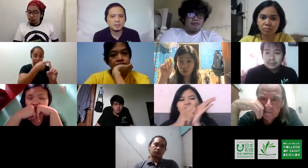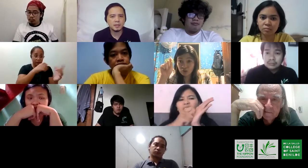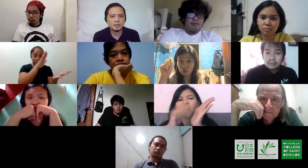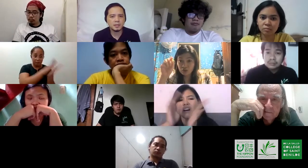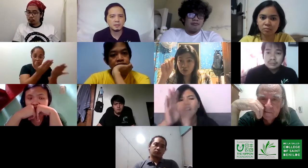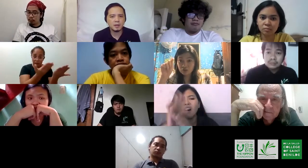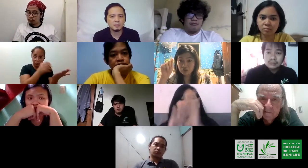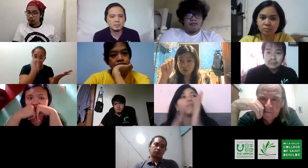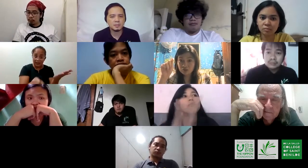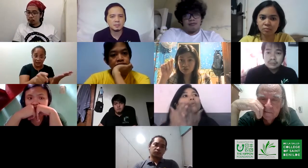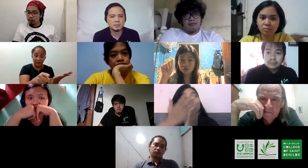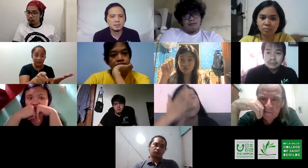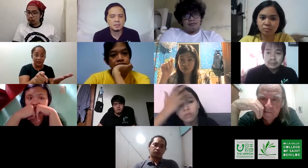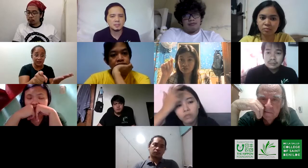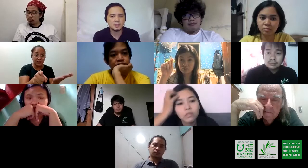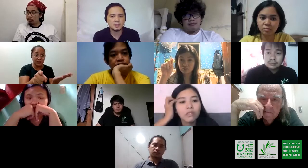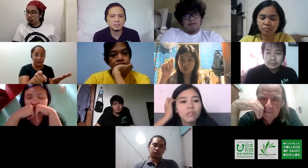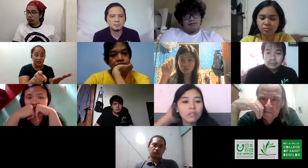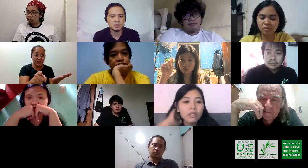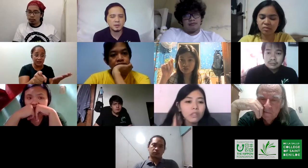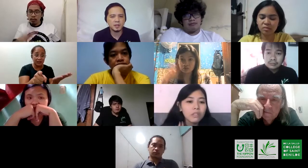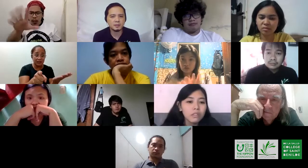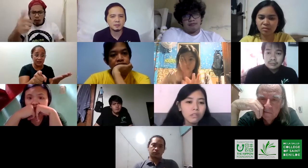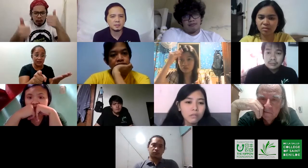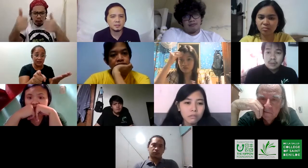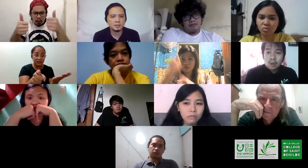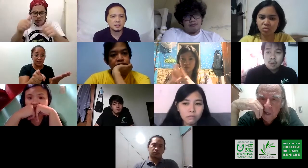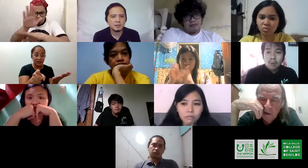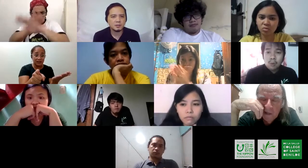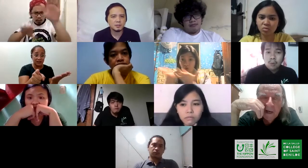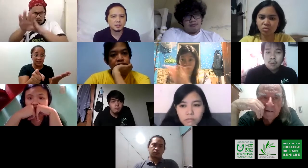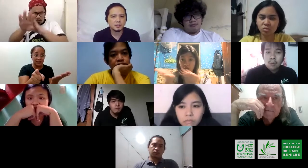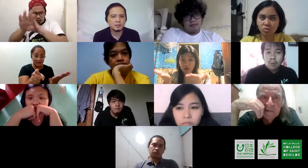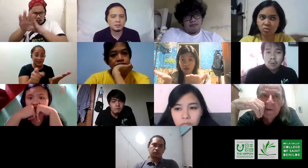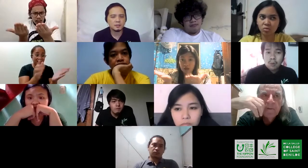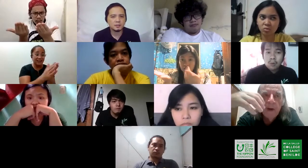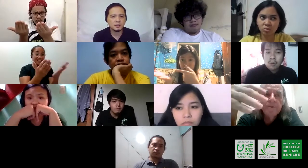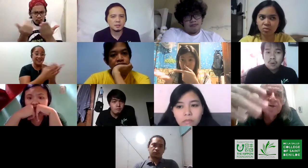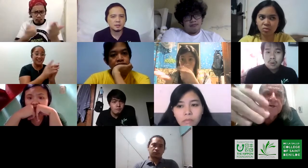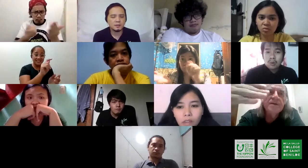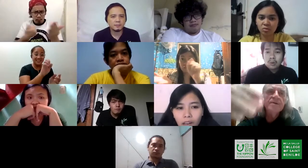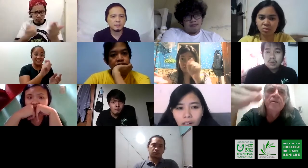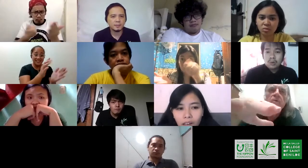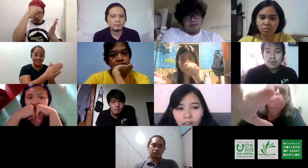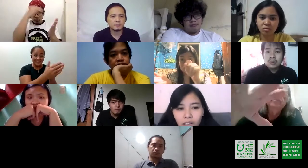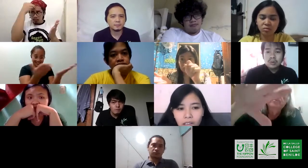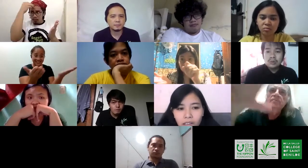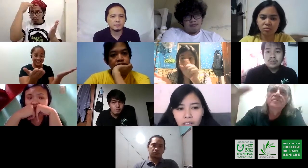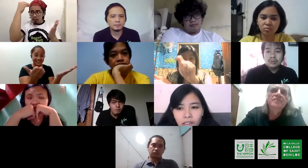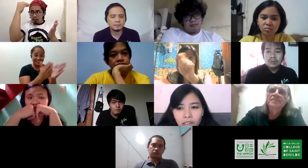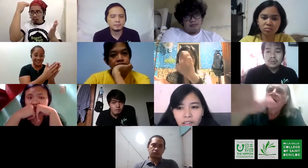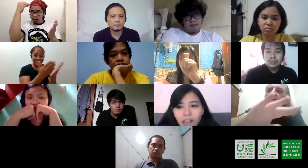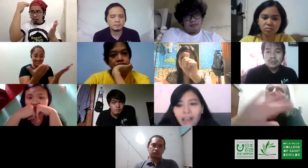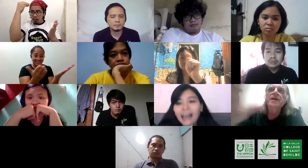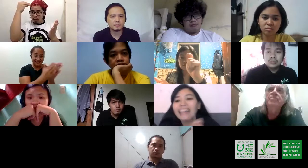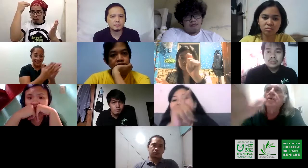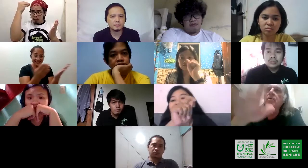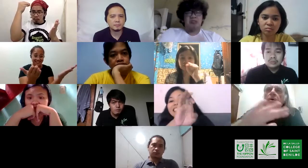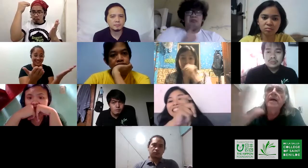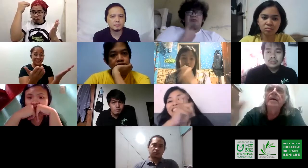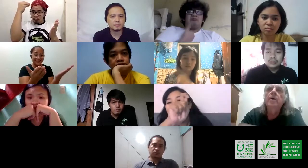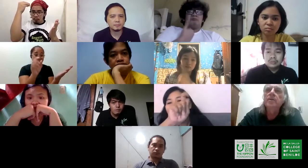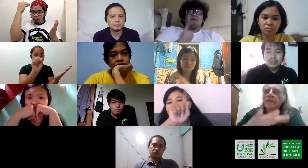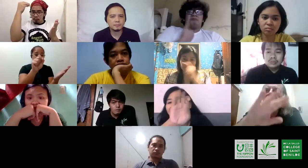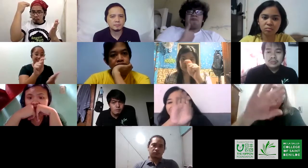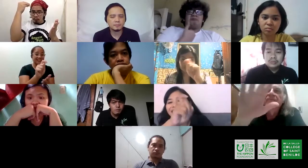Meng is saying, I missed. This is the textbook, right? Yeah. Now, I'm just asking you, not textbook